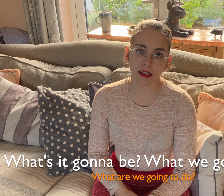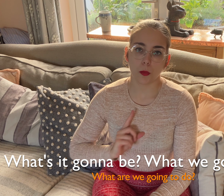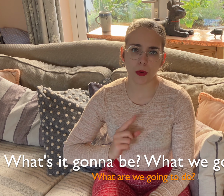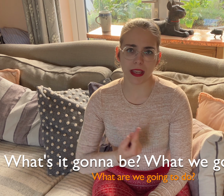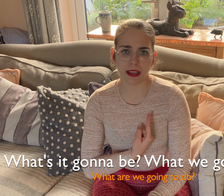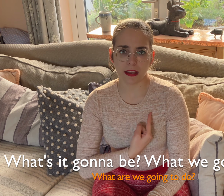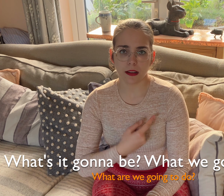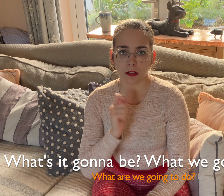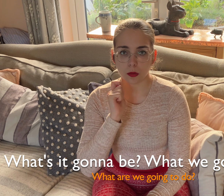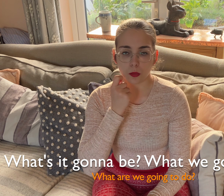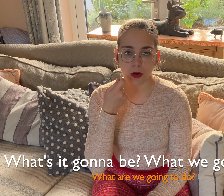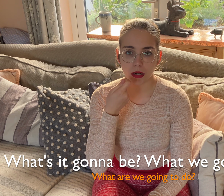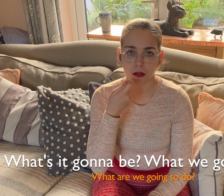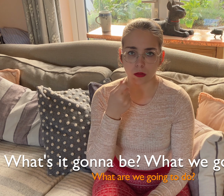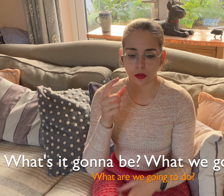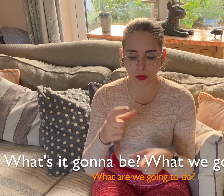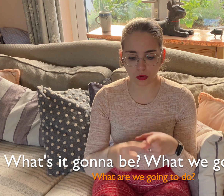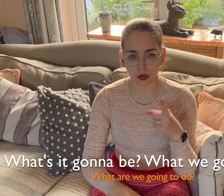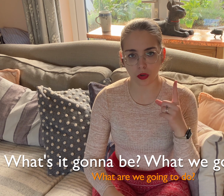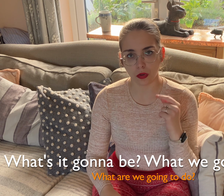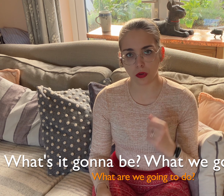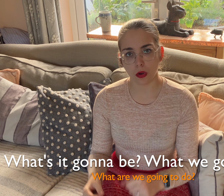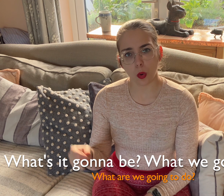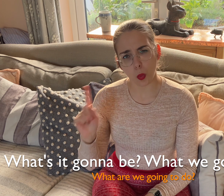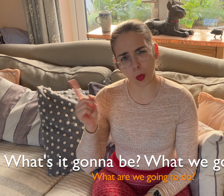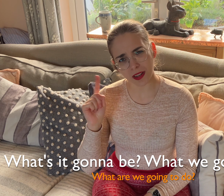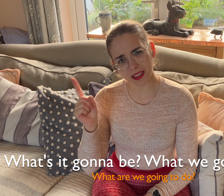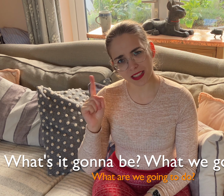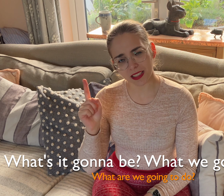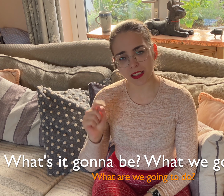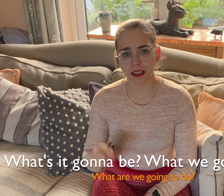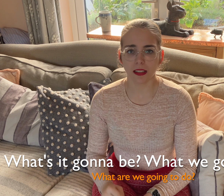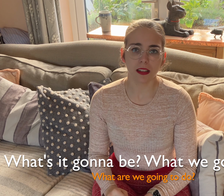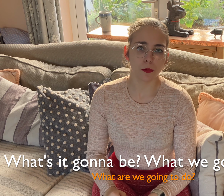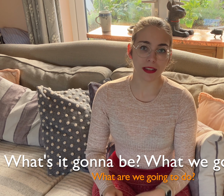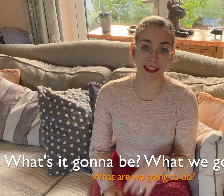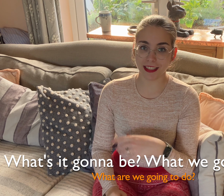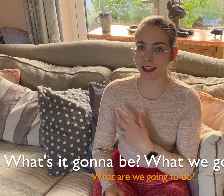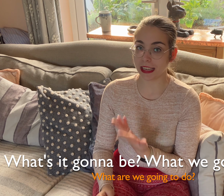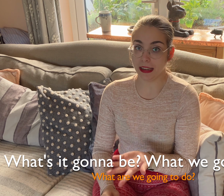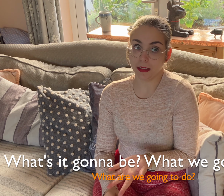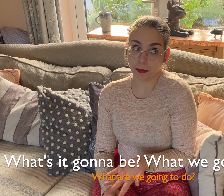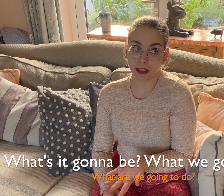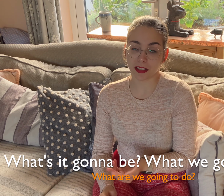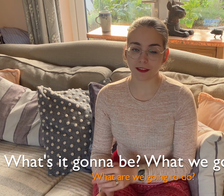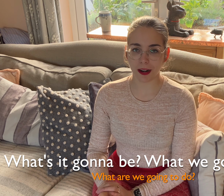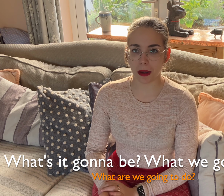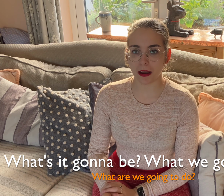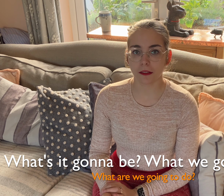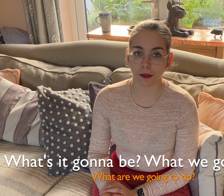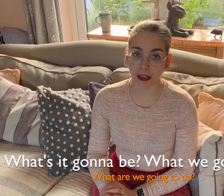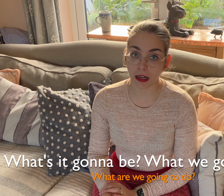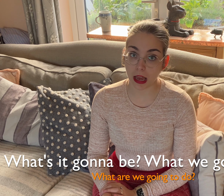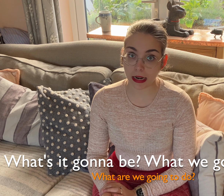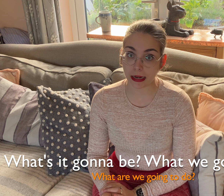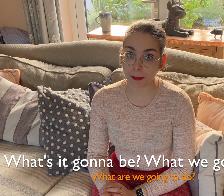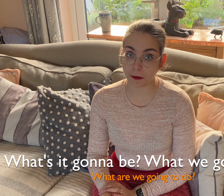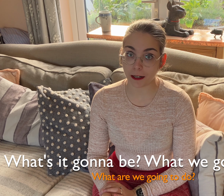we will do what? Which is, again, the BSL grammar, fun and learning, am I right?